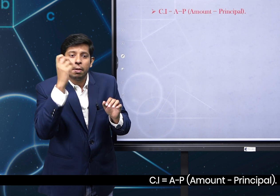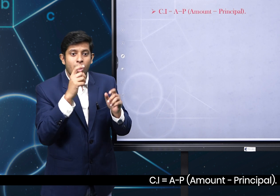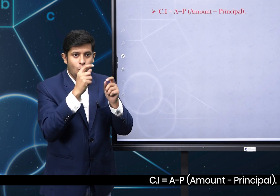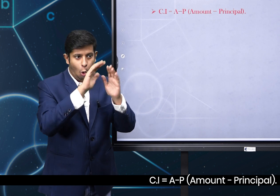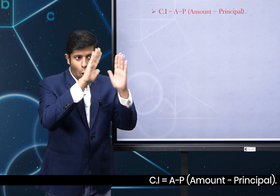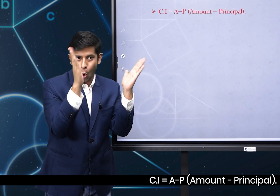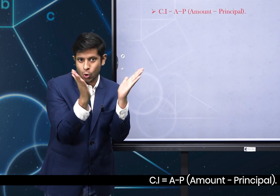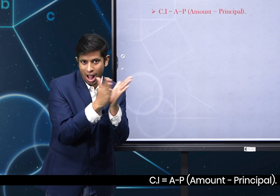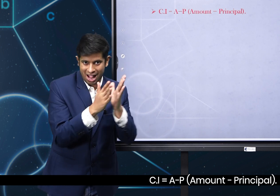minus principal.